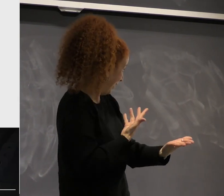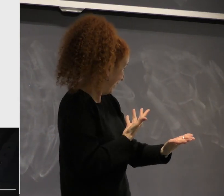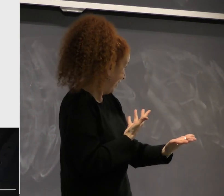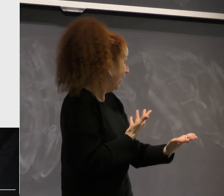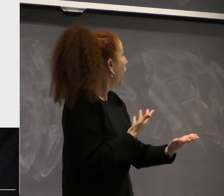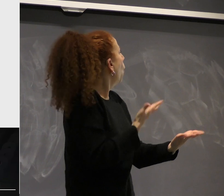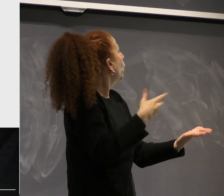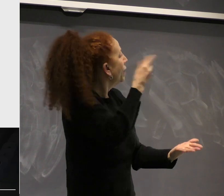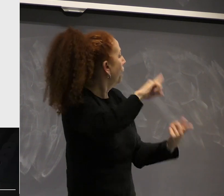say to him?